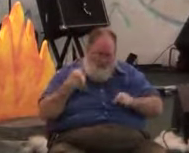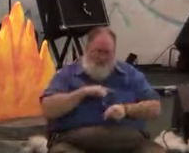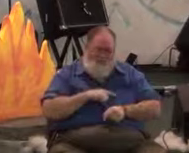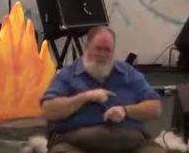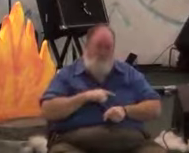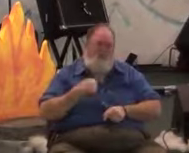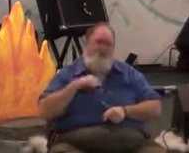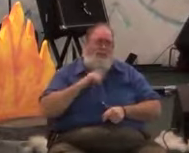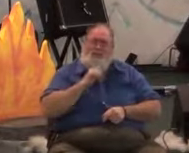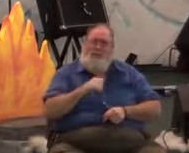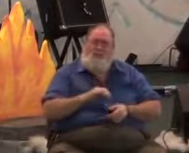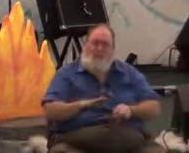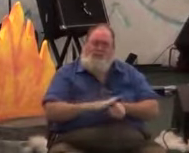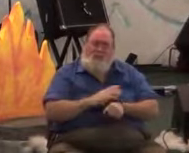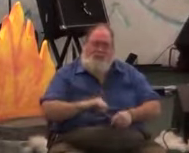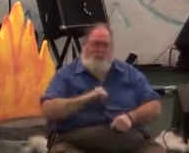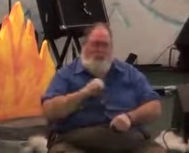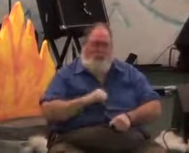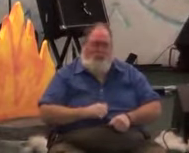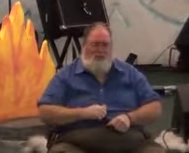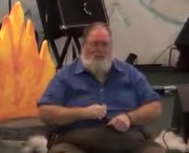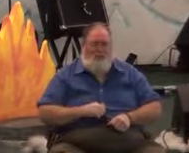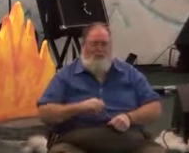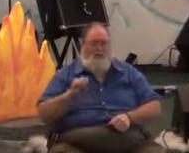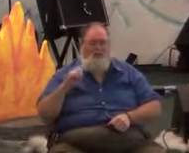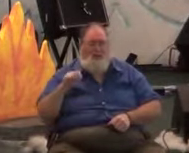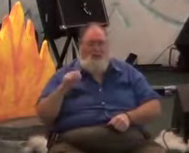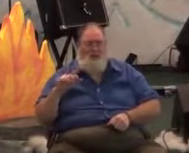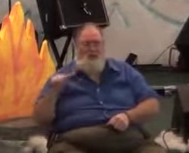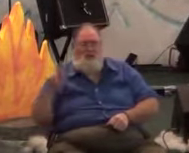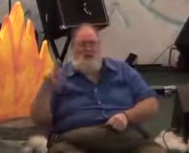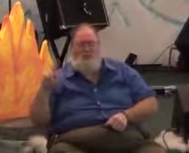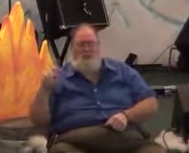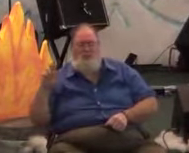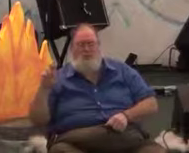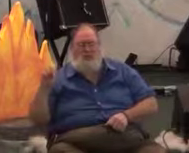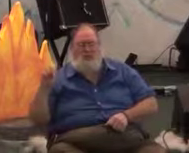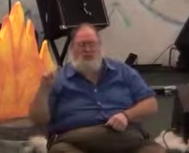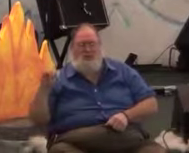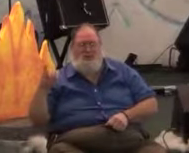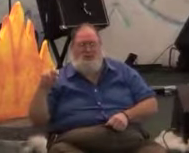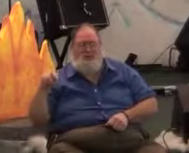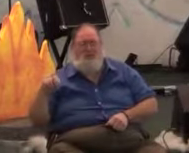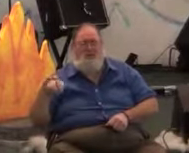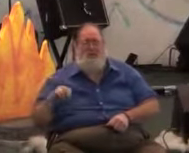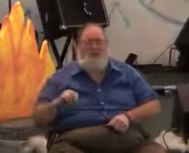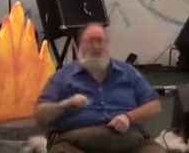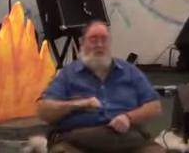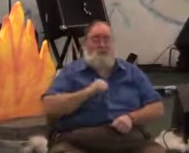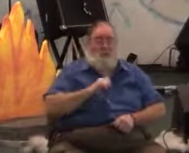us. St. Augustine quoted, "It was pride that changed angels into